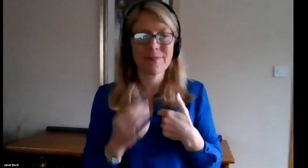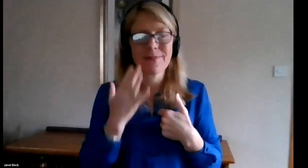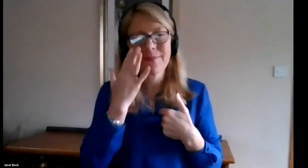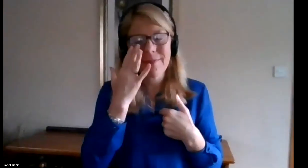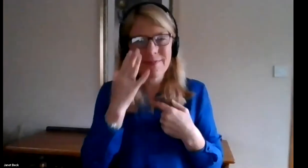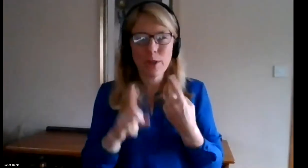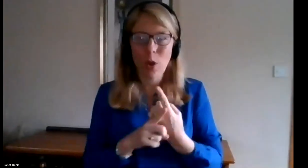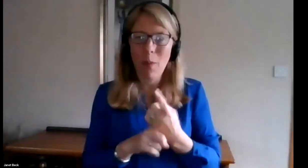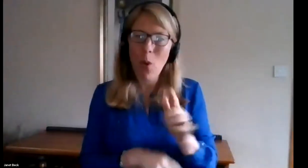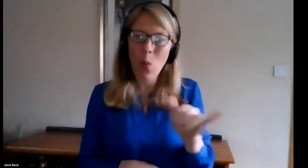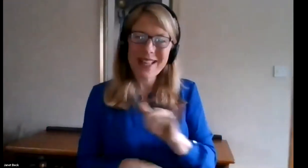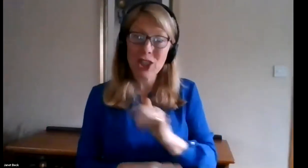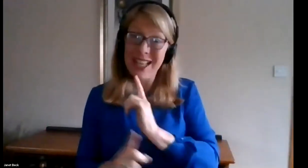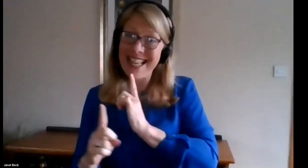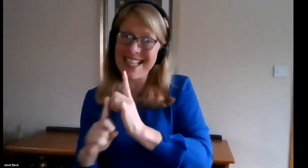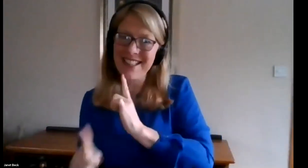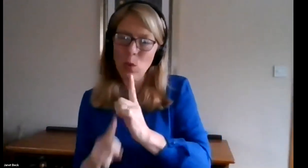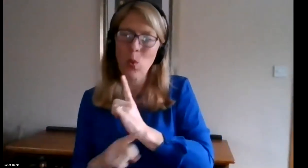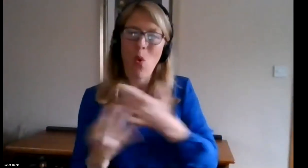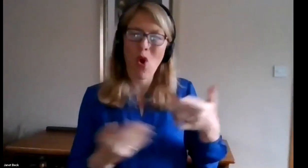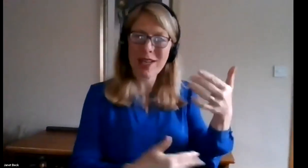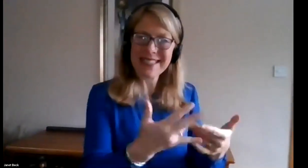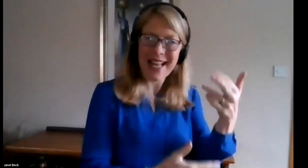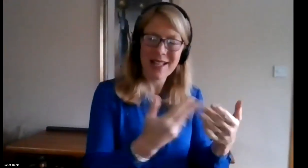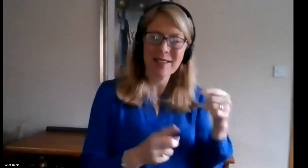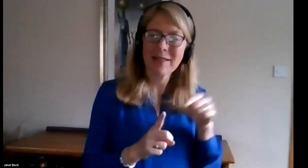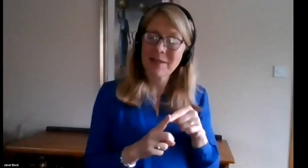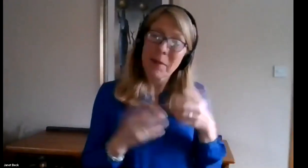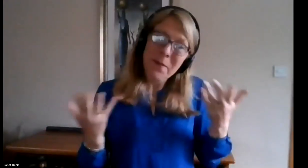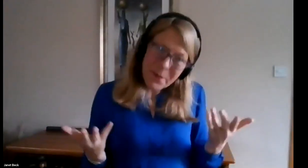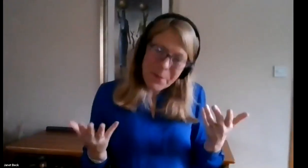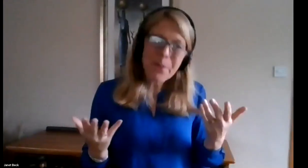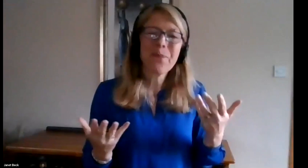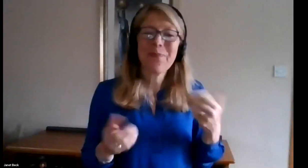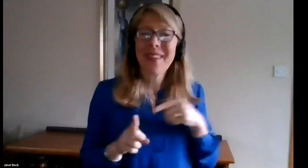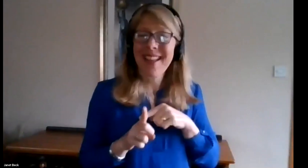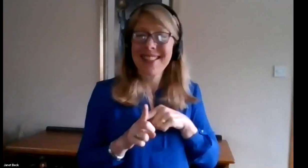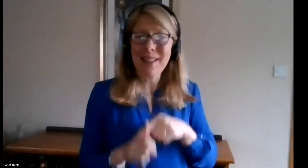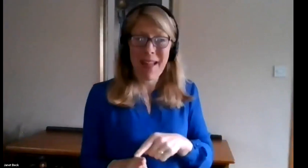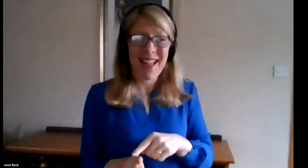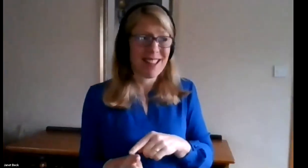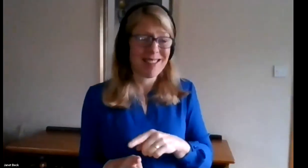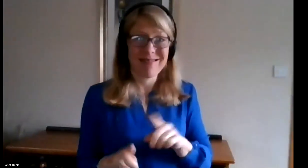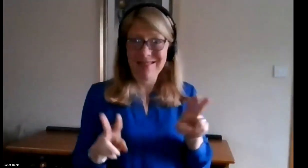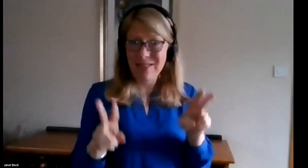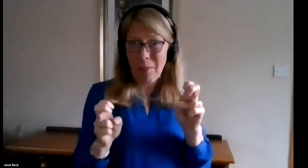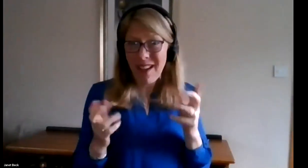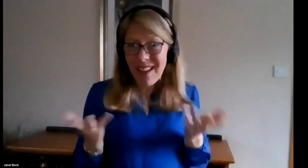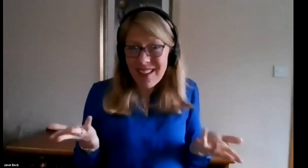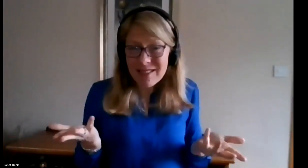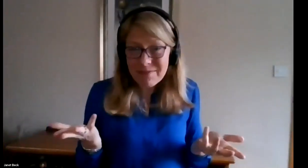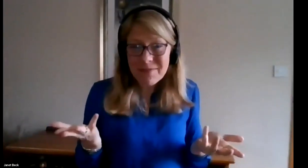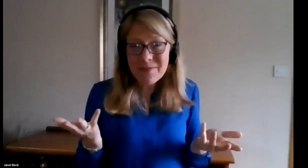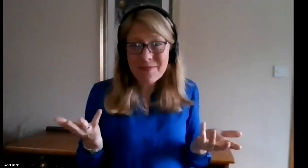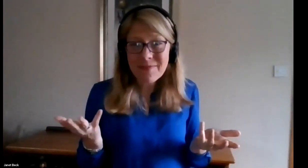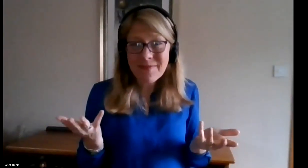method are related to the kind of questions that you want to ask, whether it's qualitative or quantitative